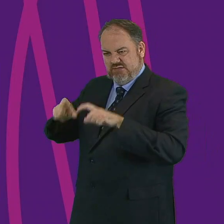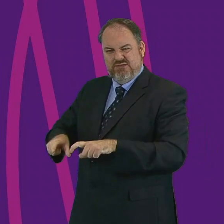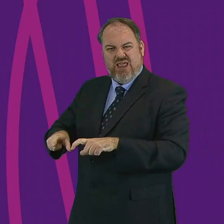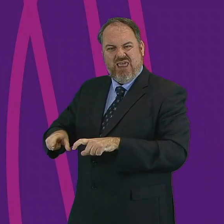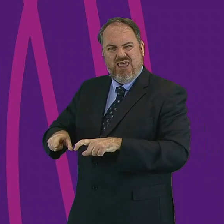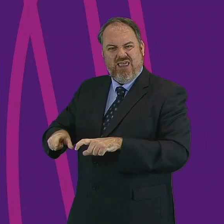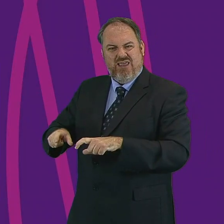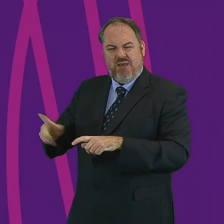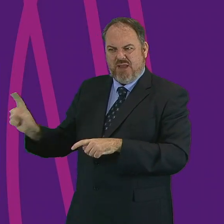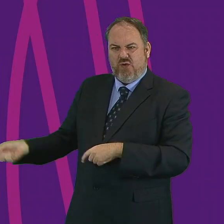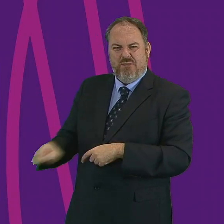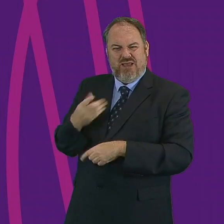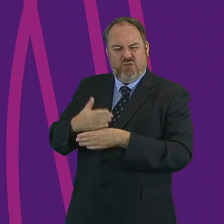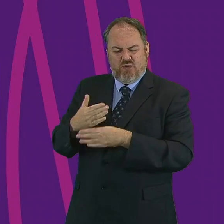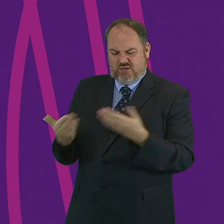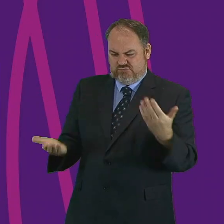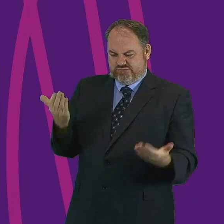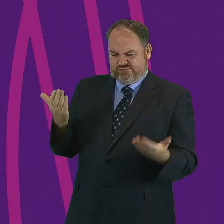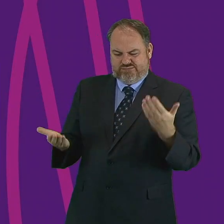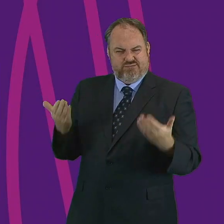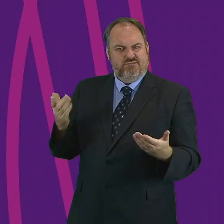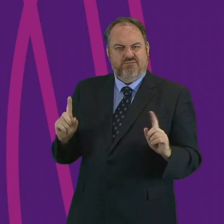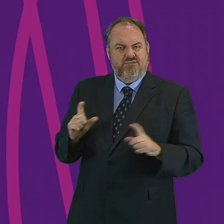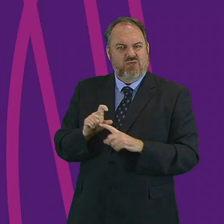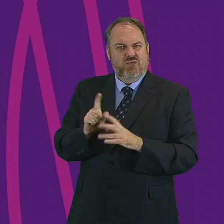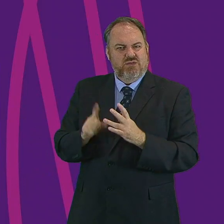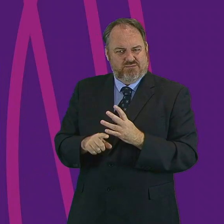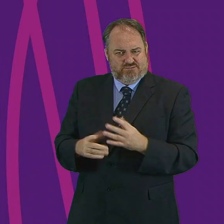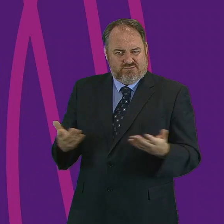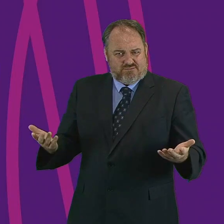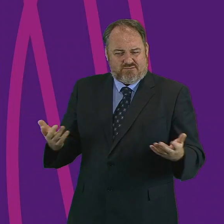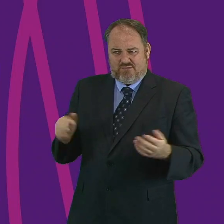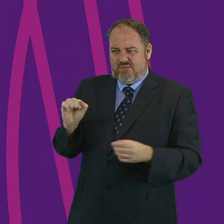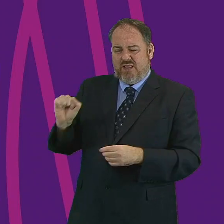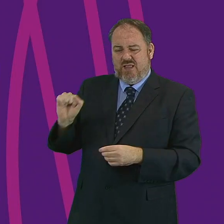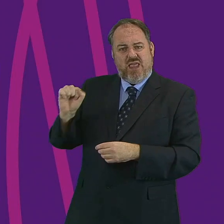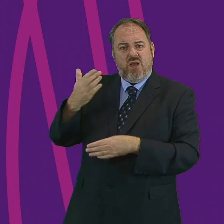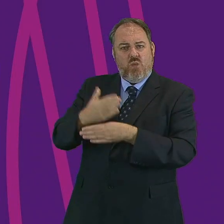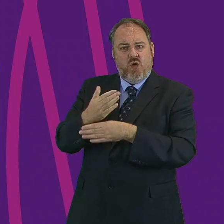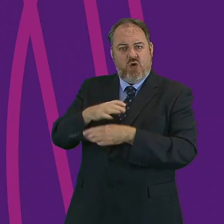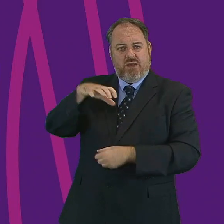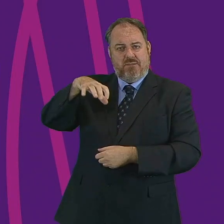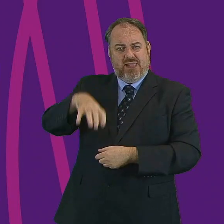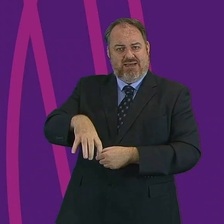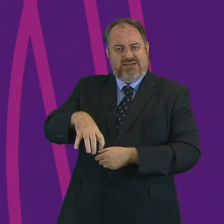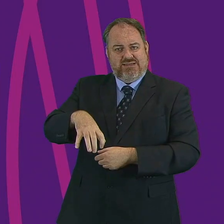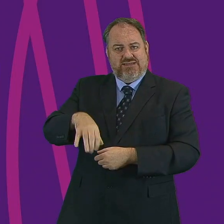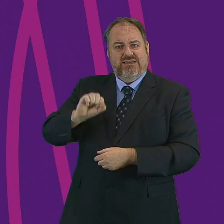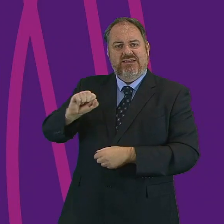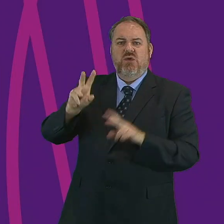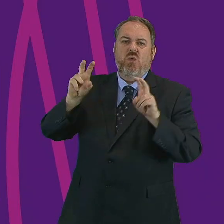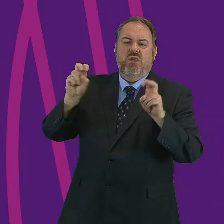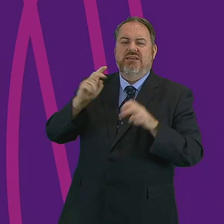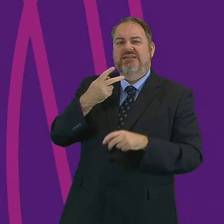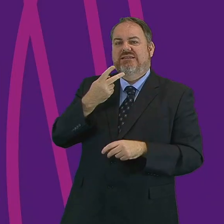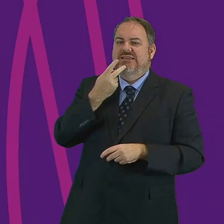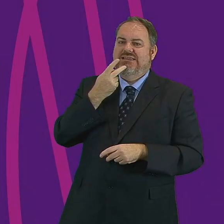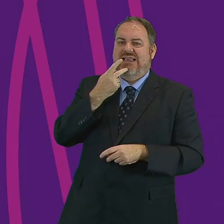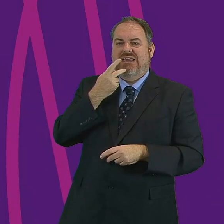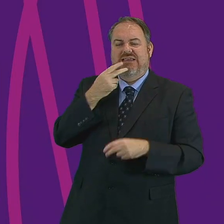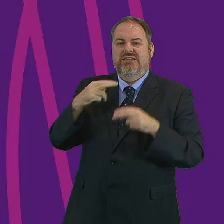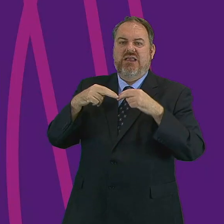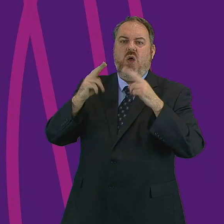self-isolate for 14 days, their place of work is being considered, and I quote, as a second household setting by Greater Glasgow and